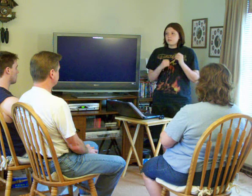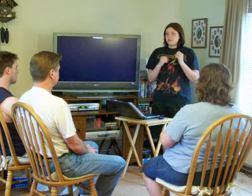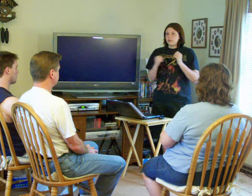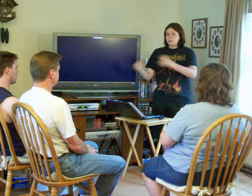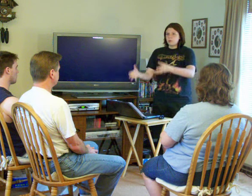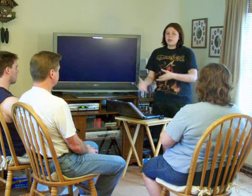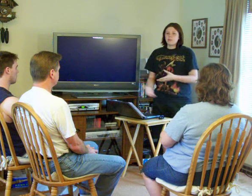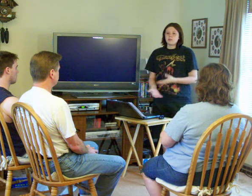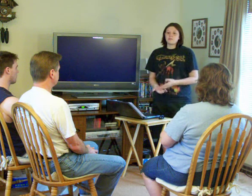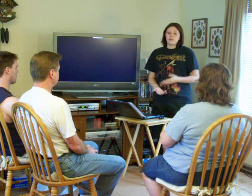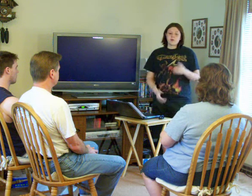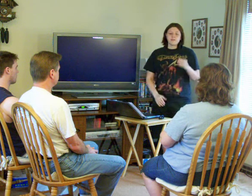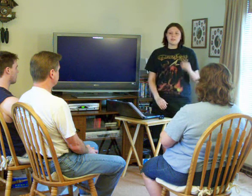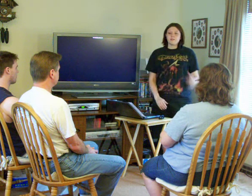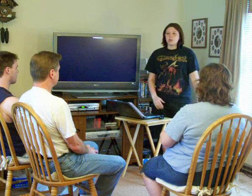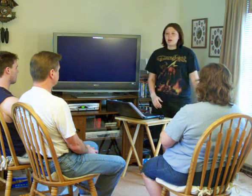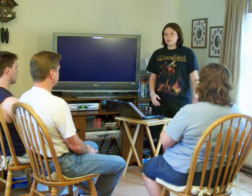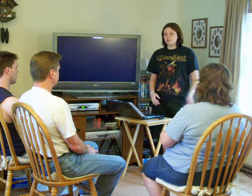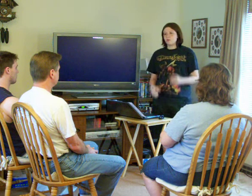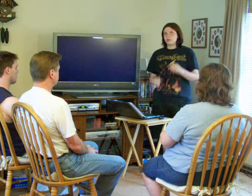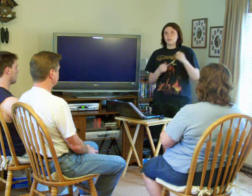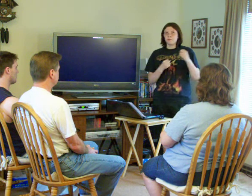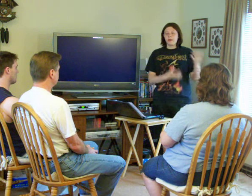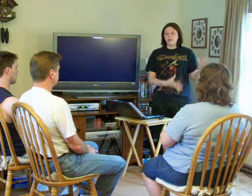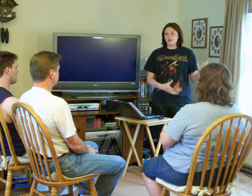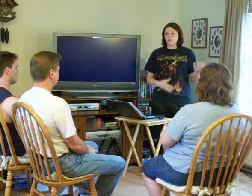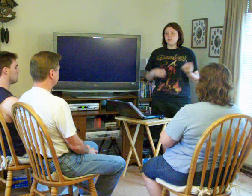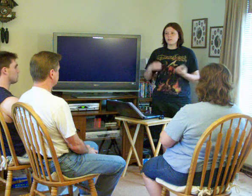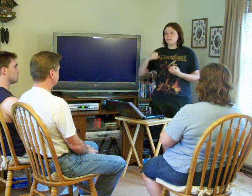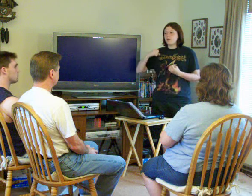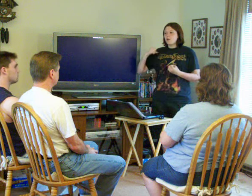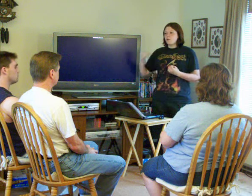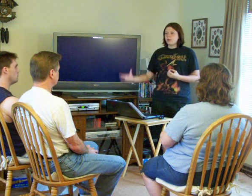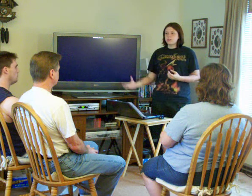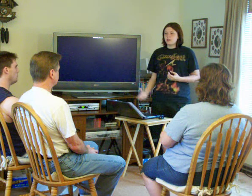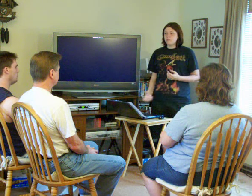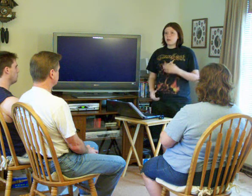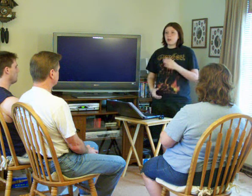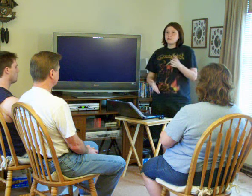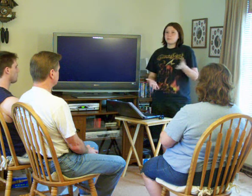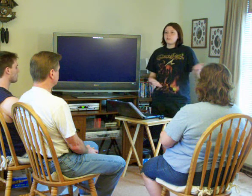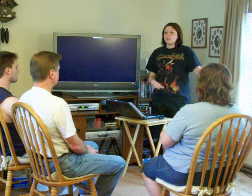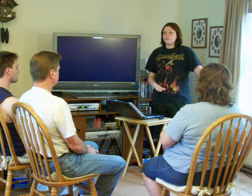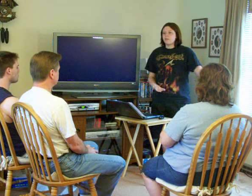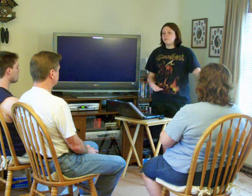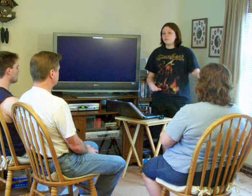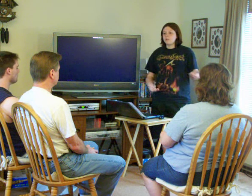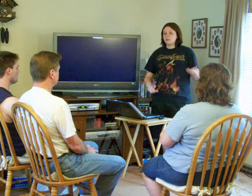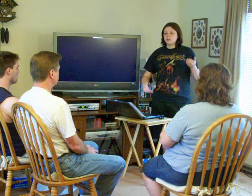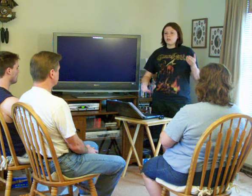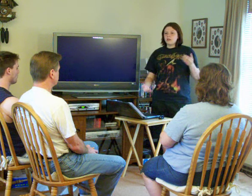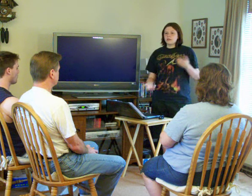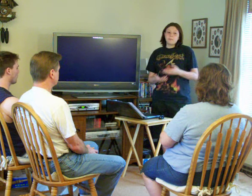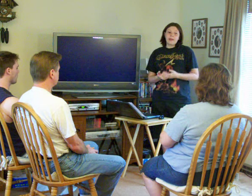they communicate with, let's say, if you have a deaf child or a deaf parent or a deaf relative or simply a deaf friend, but you can get paid